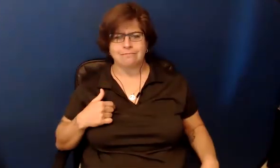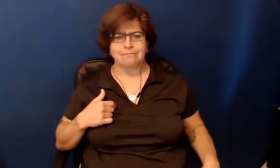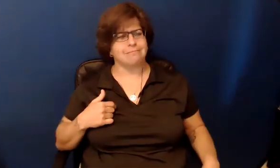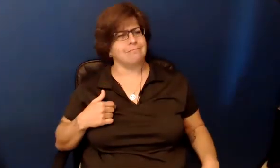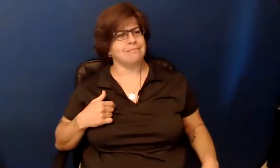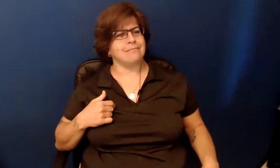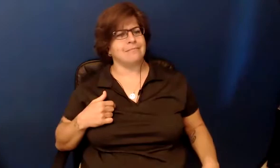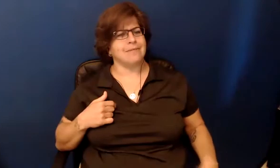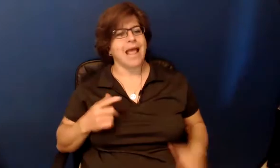Almost freaked me out,